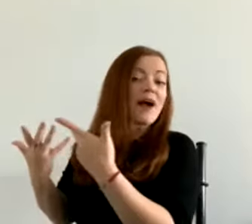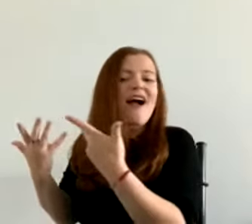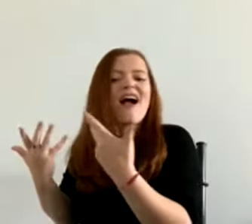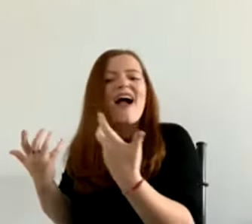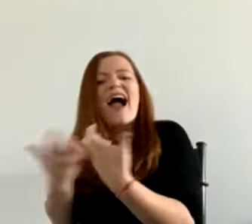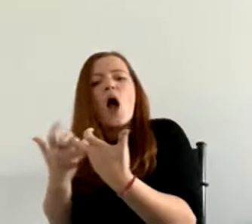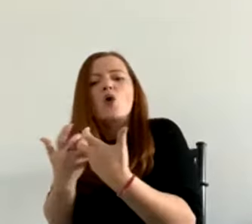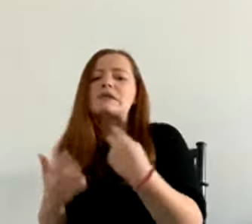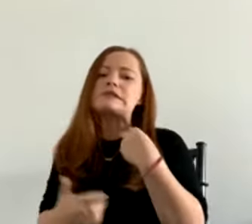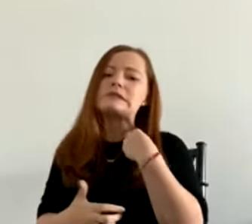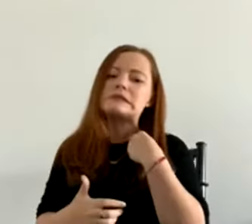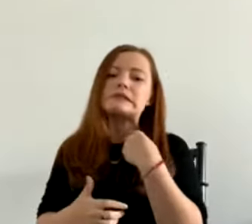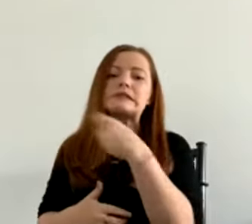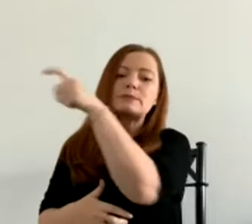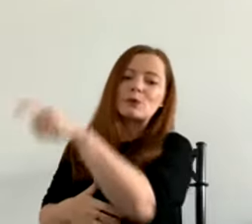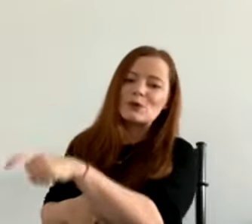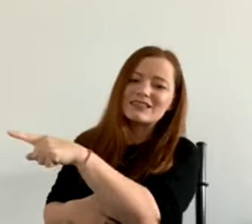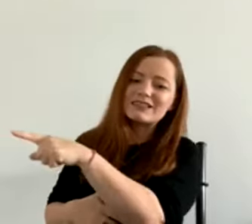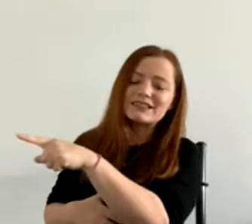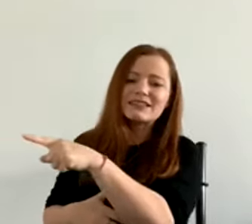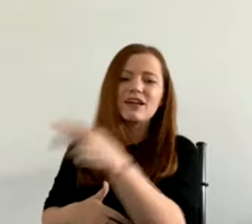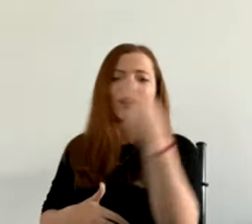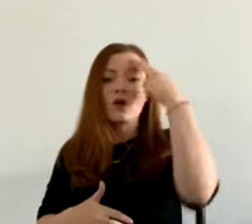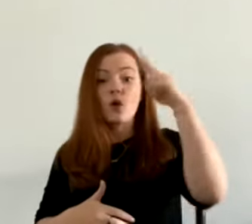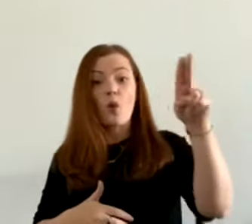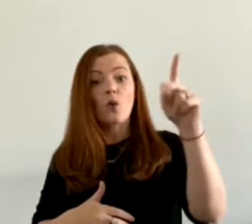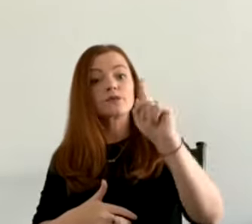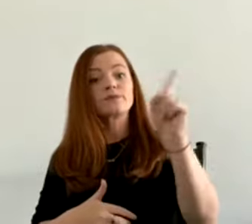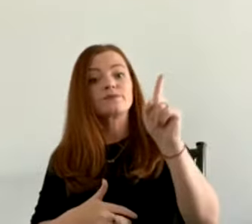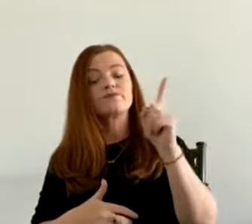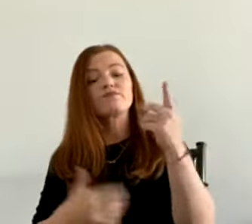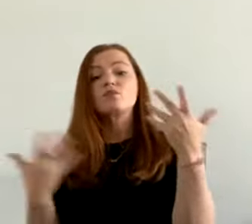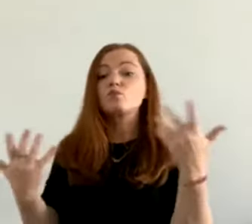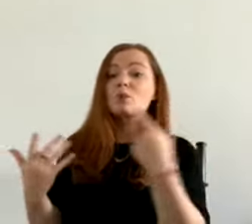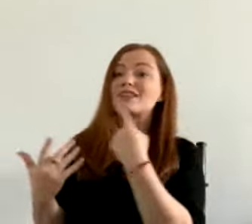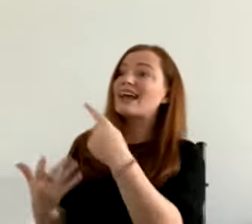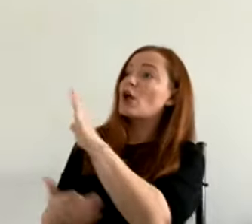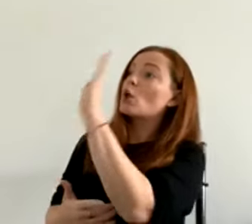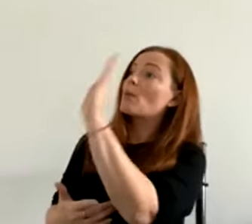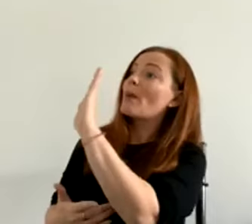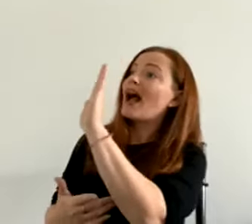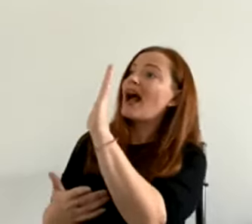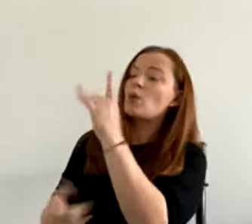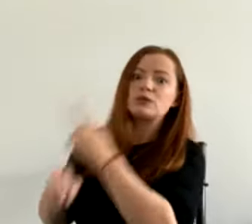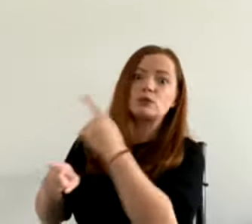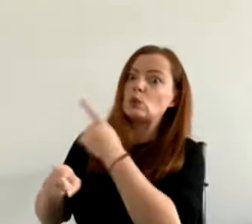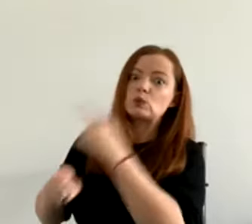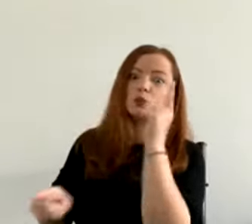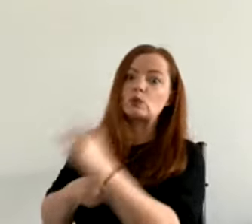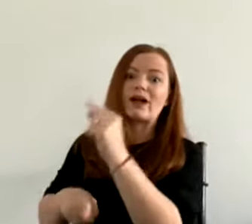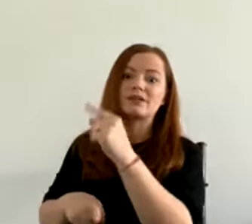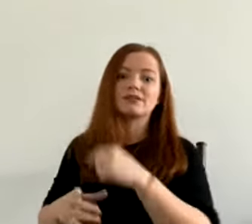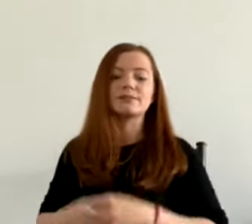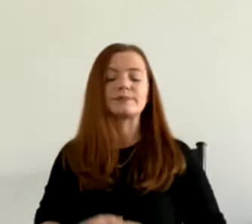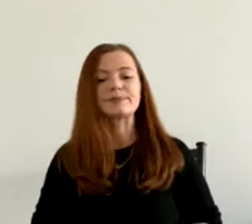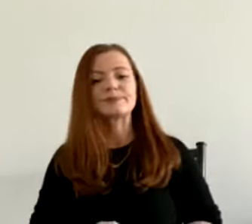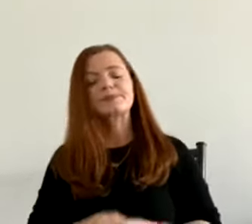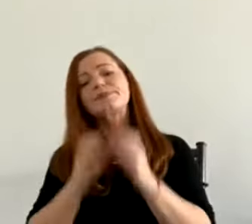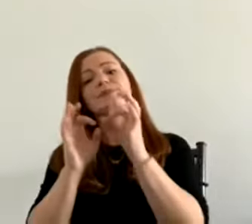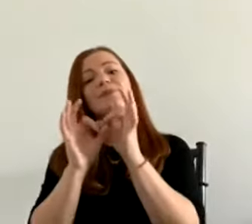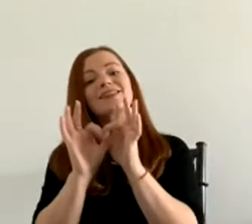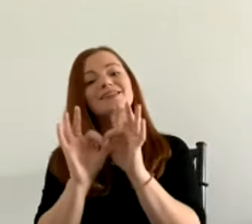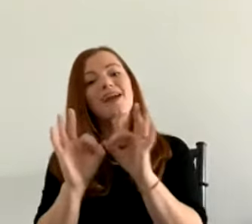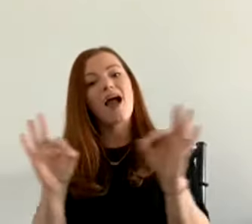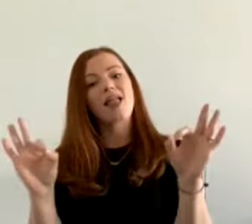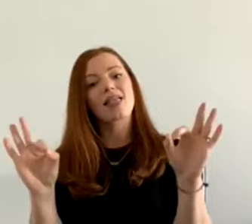away. And this poem is called "When We Say Goodbye, We Talk Too Fast." Silence asks for two